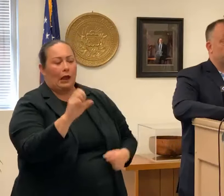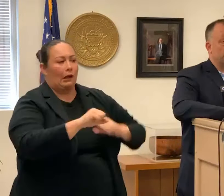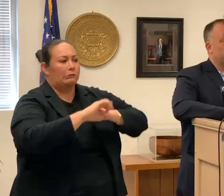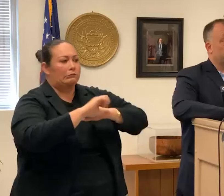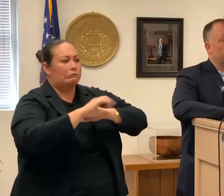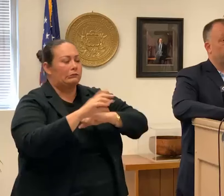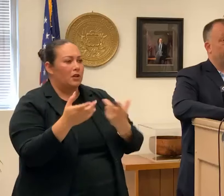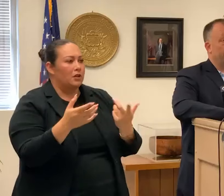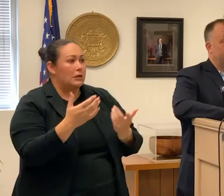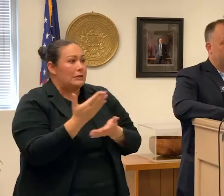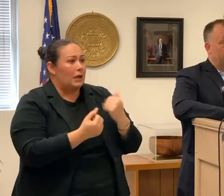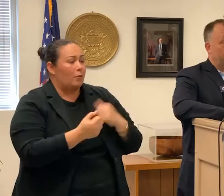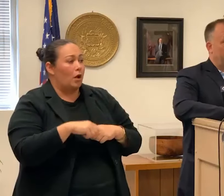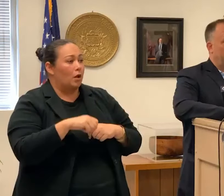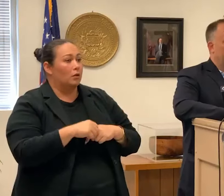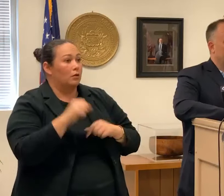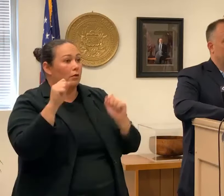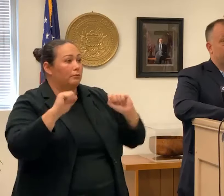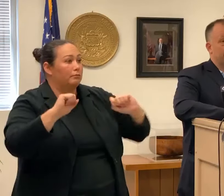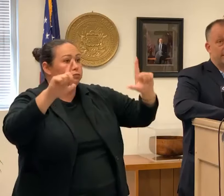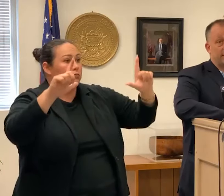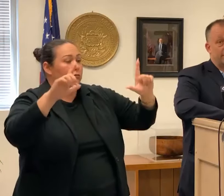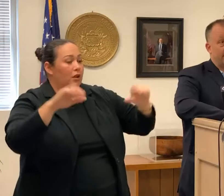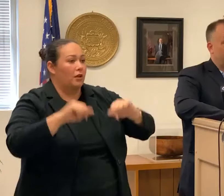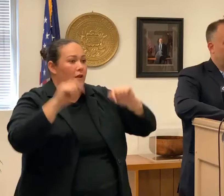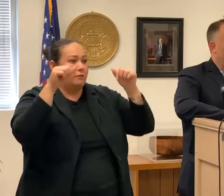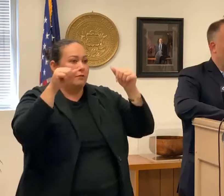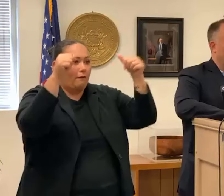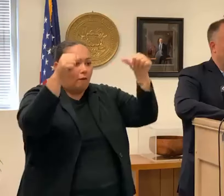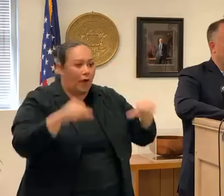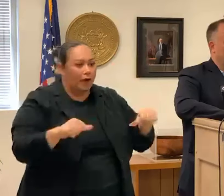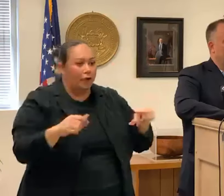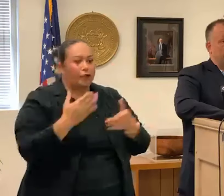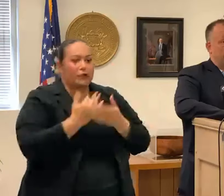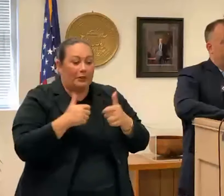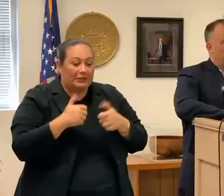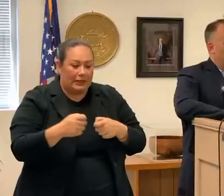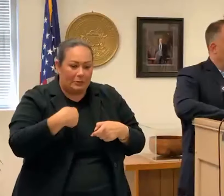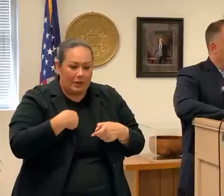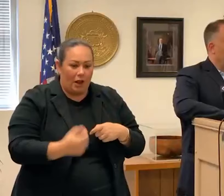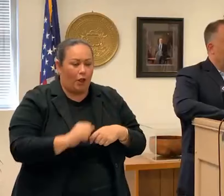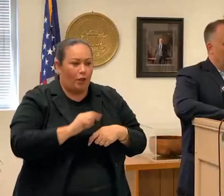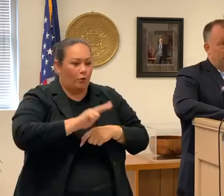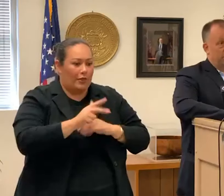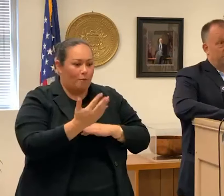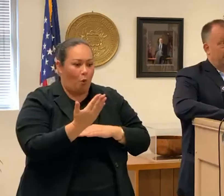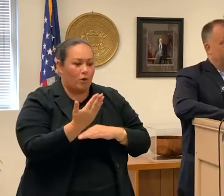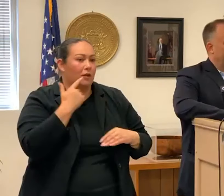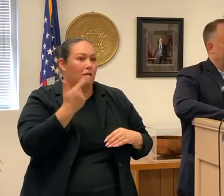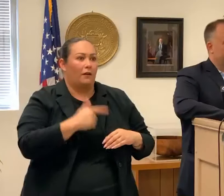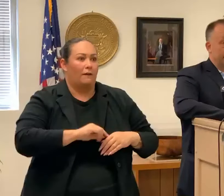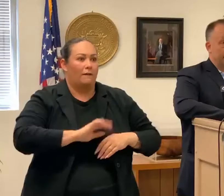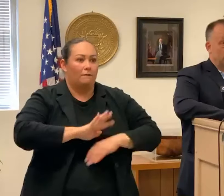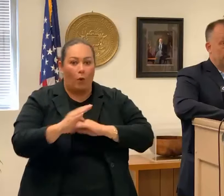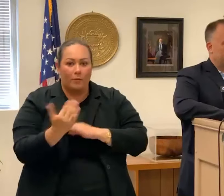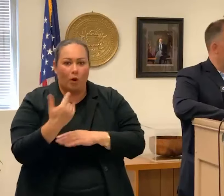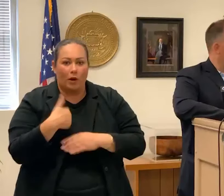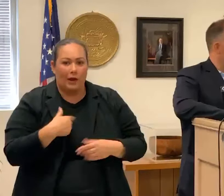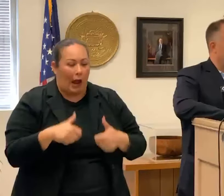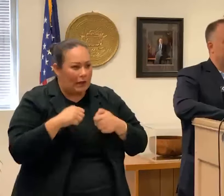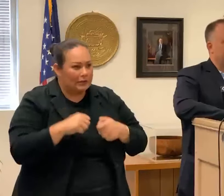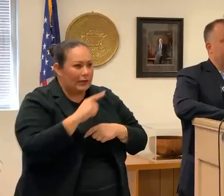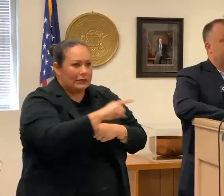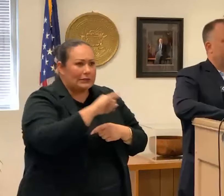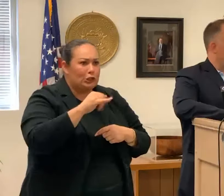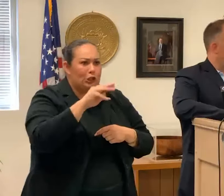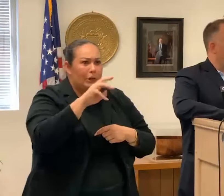someone posted on social media a flyer, someone texted it to me at 3 in the morning. By 4 in the morning, I was calling Jimmy and the gang saying, what is